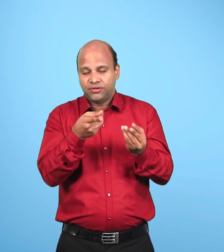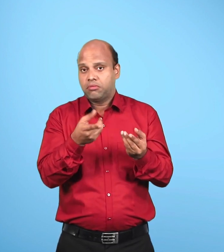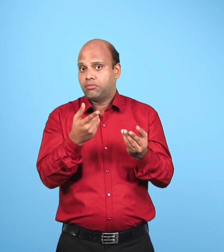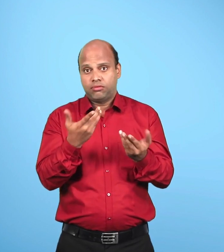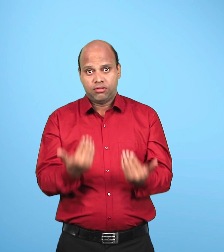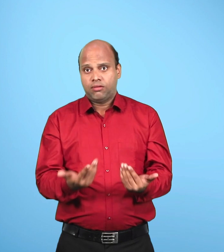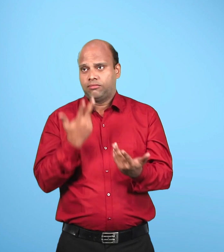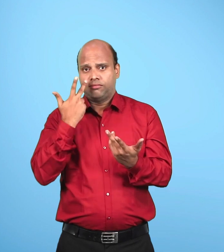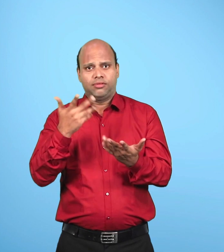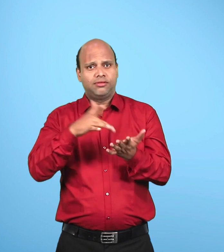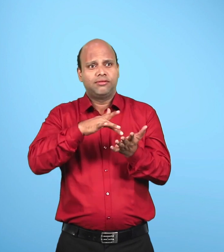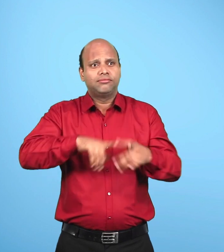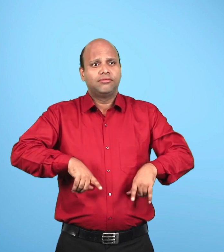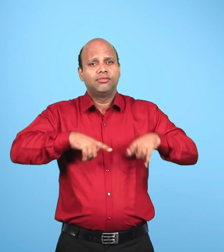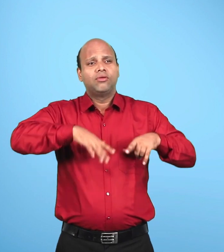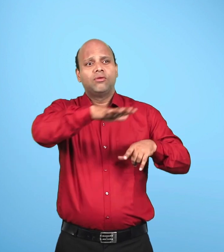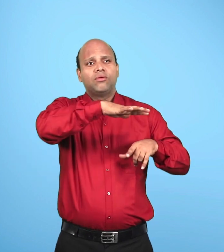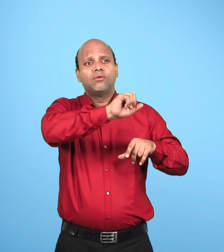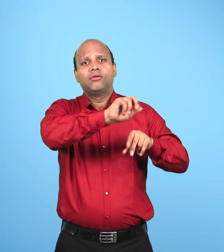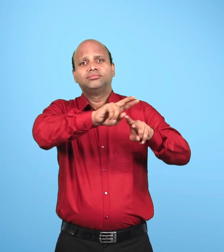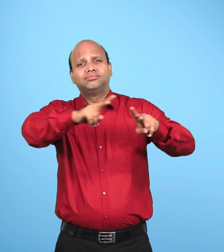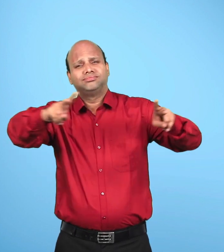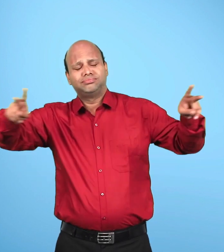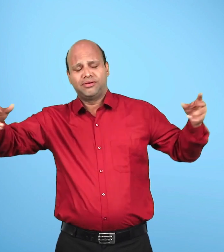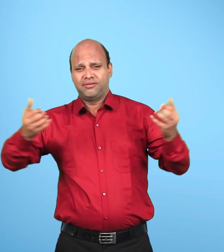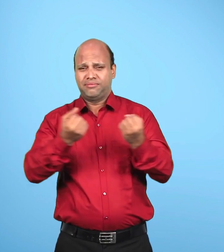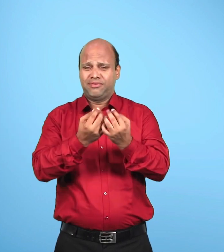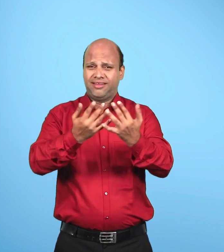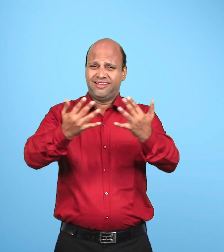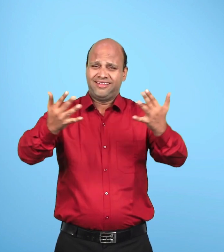to the wide variety that live in different habitats.